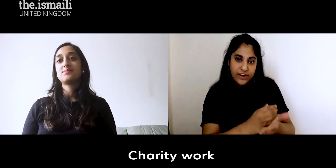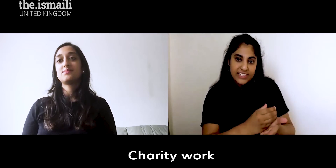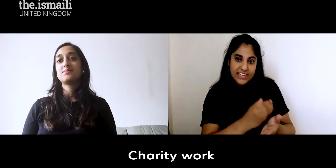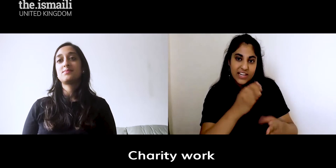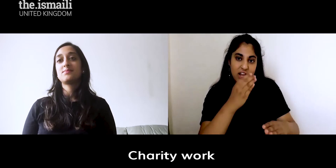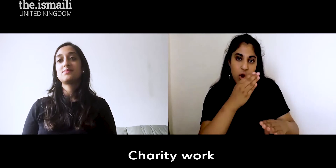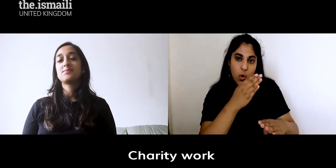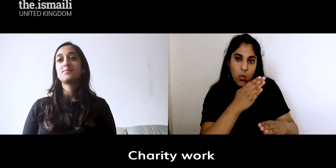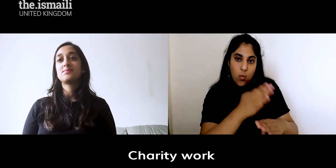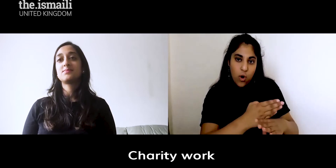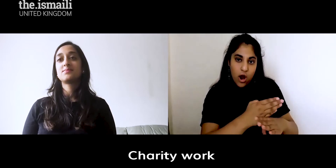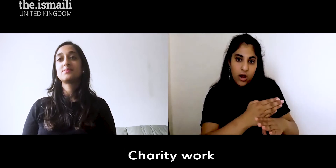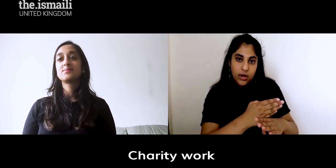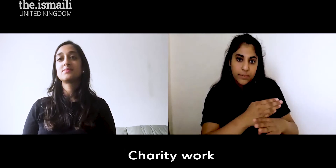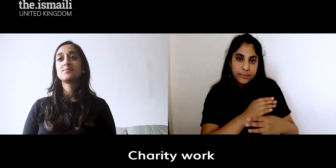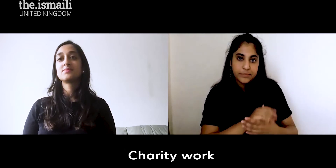Charity work.